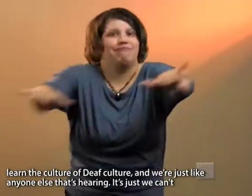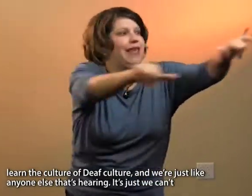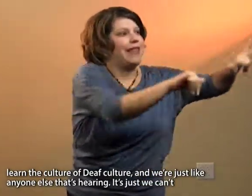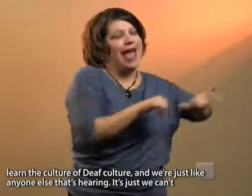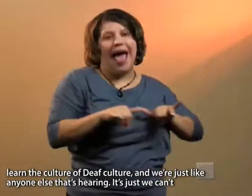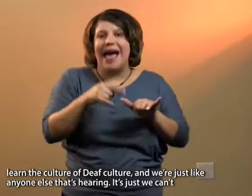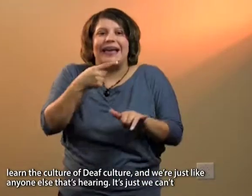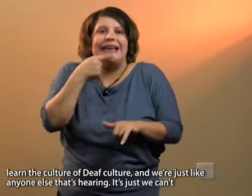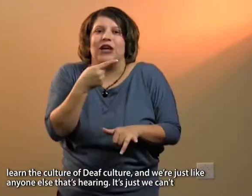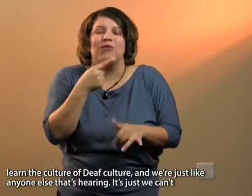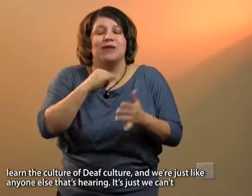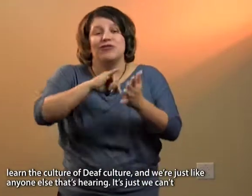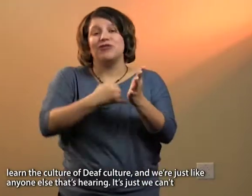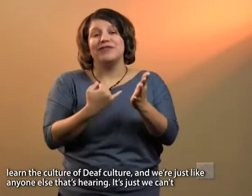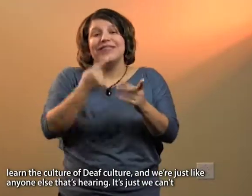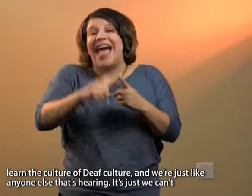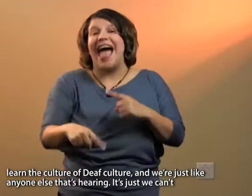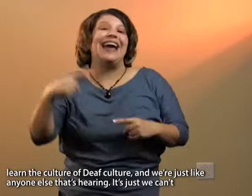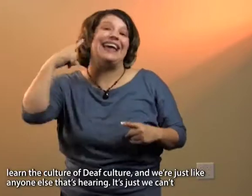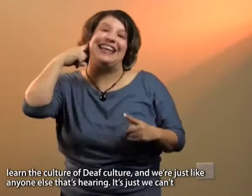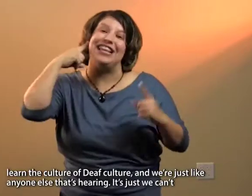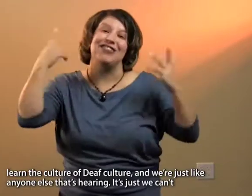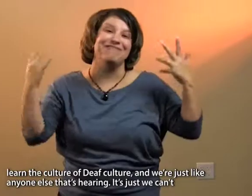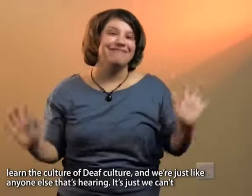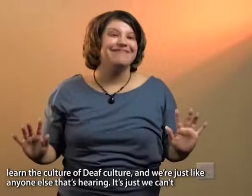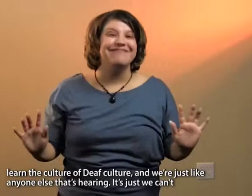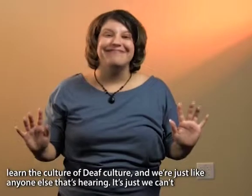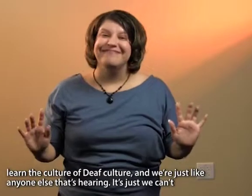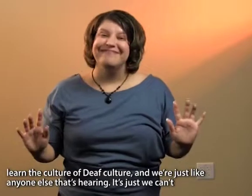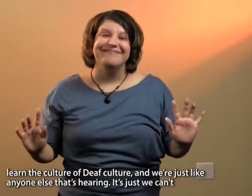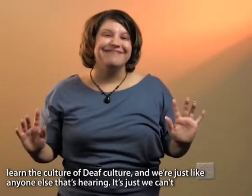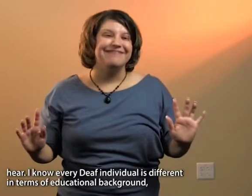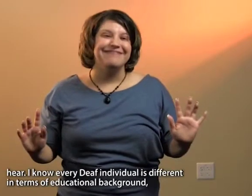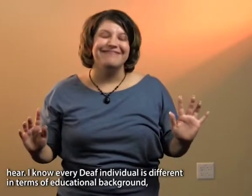and we're just like anyone else that's hearing it's just we can't hear